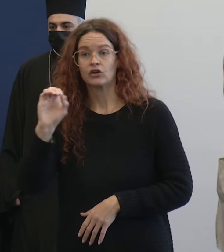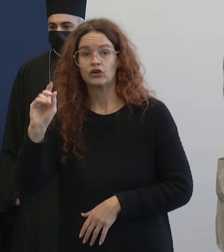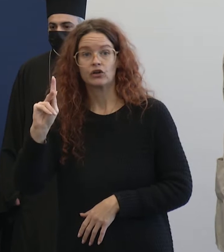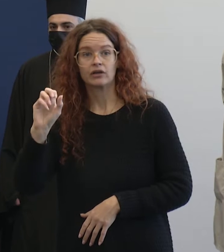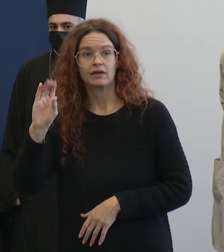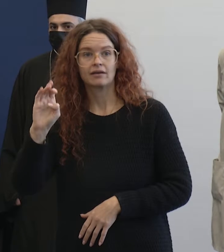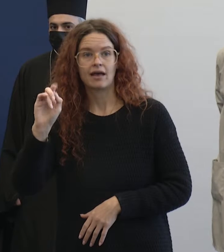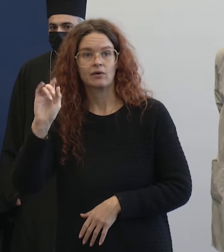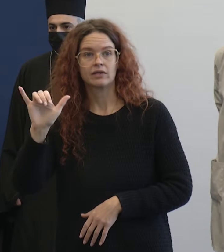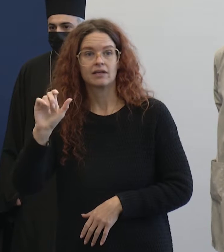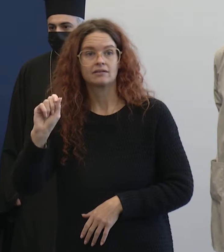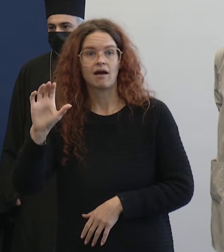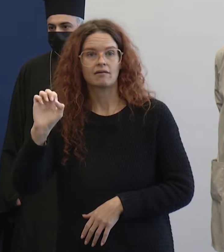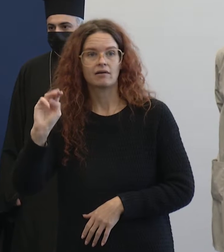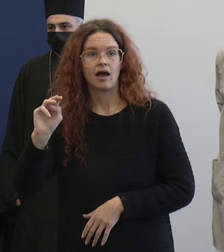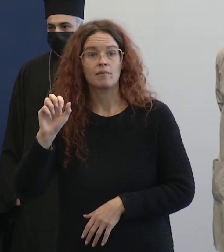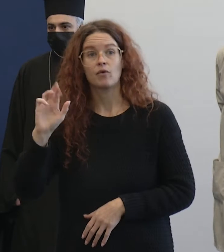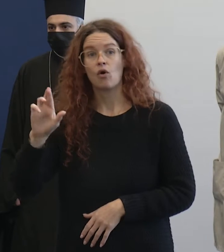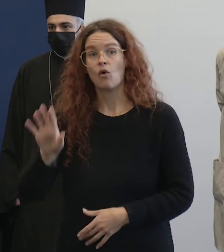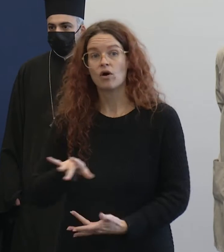myshotcookcounty.com or call